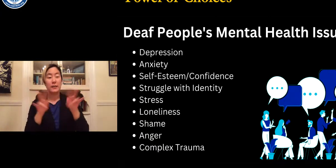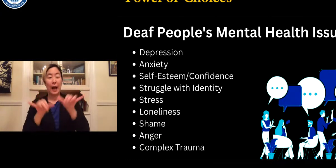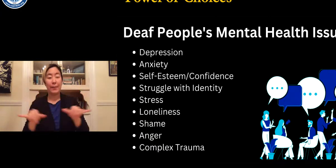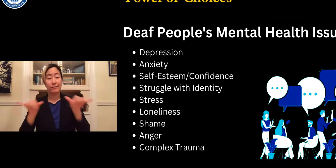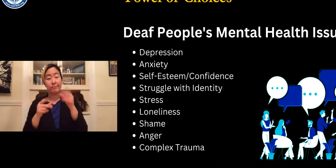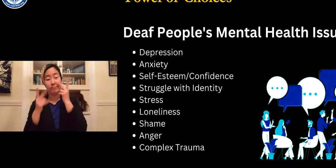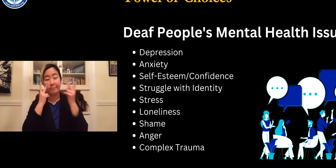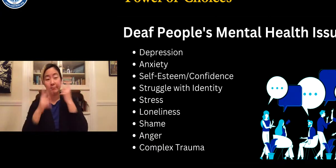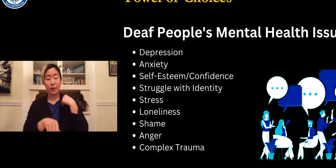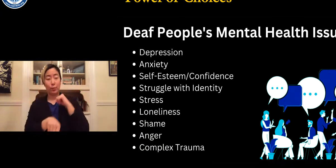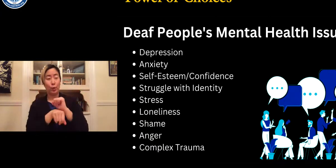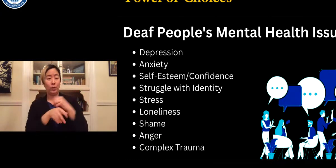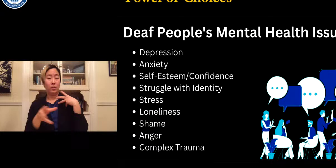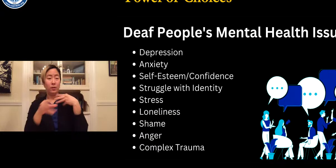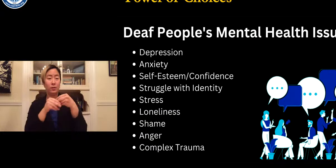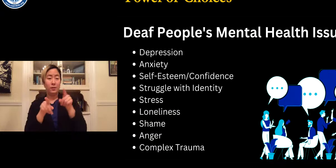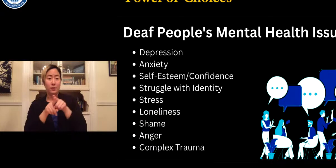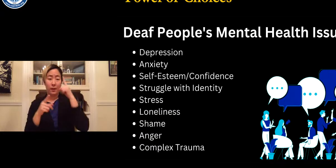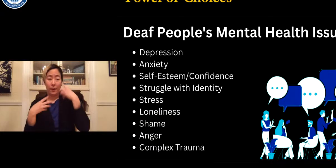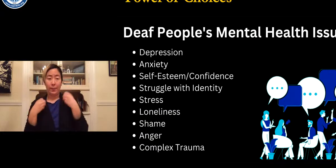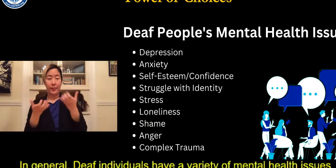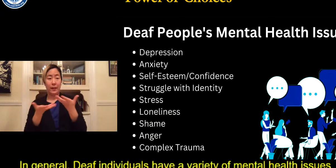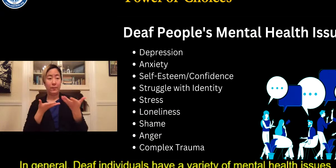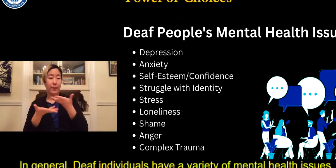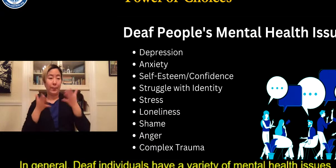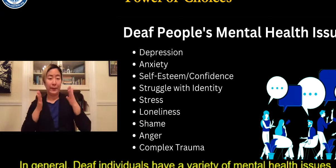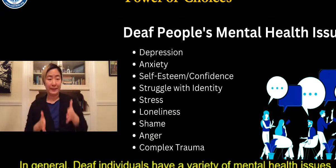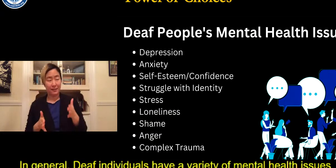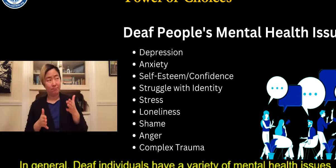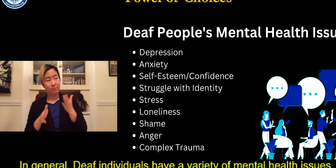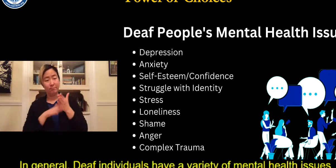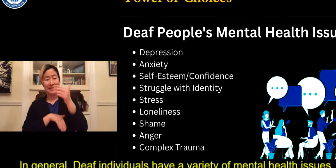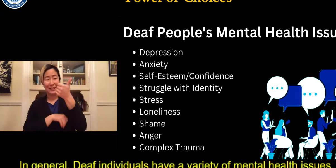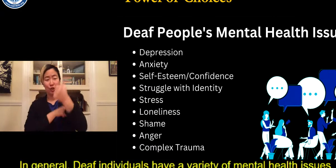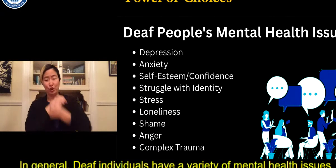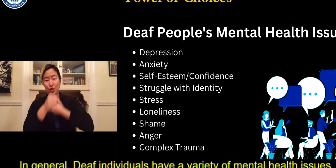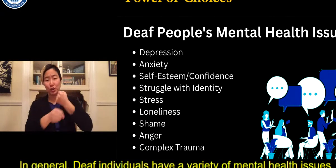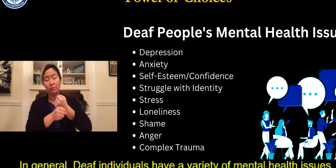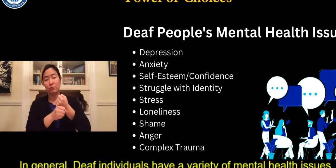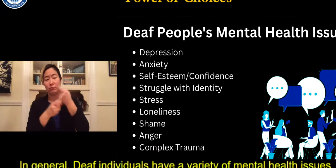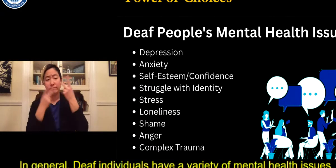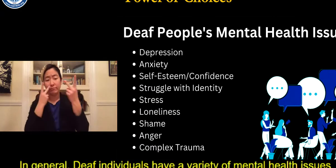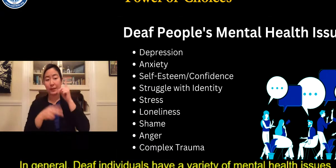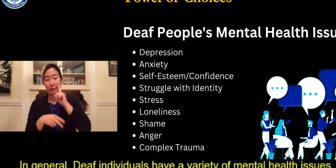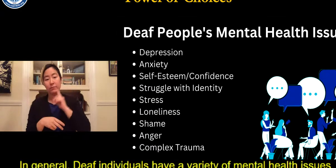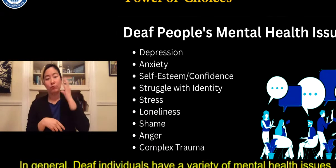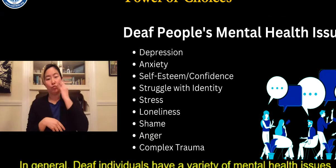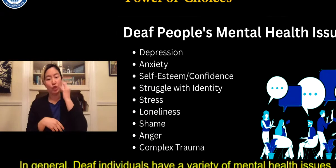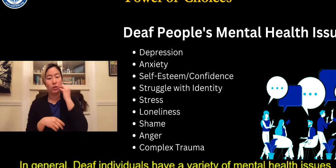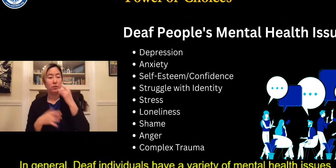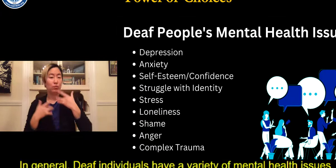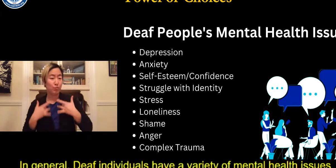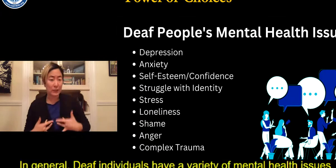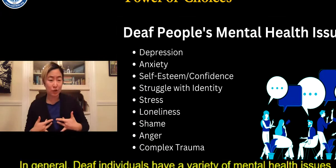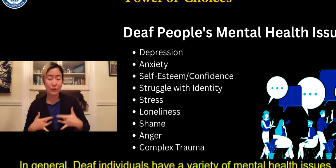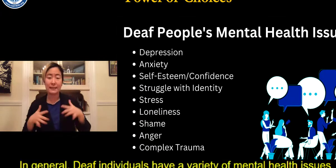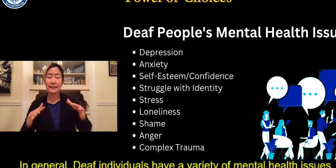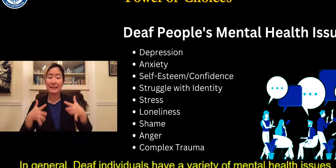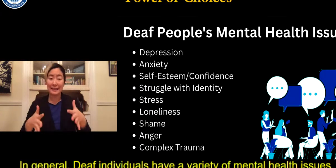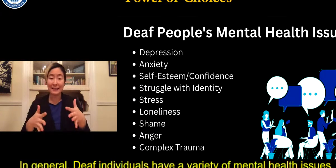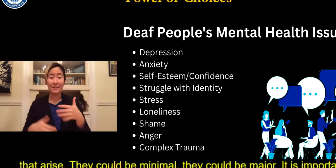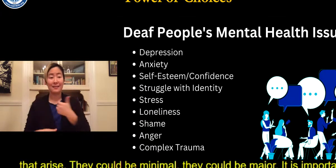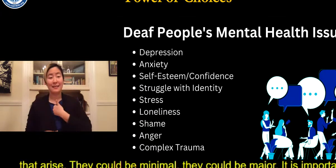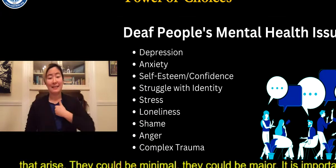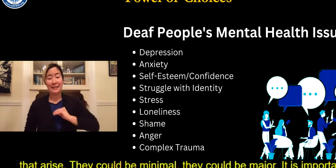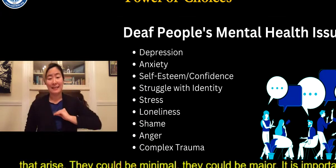major. It's important to recognize that mental health issues do arise. And I've been in the field of